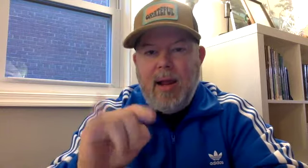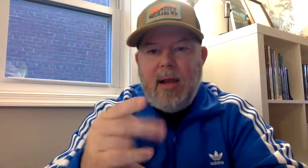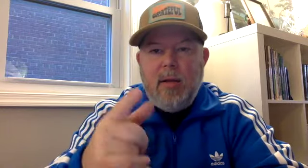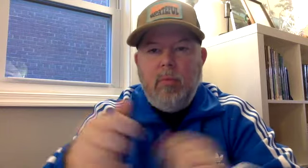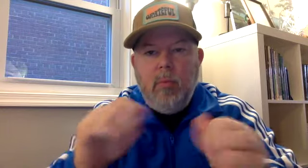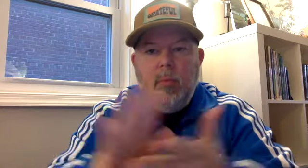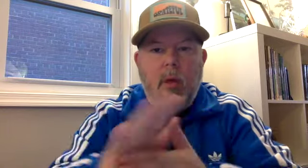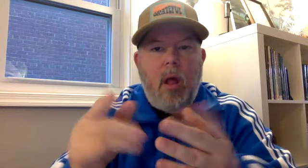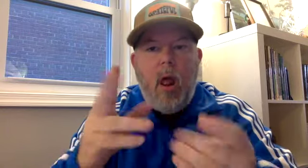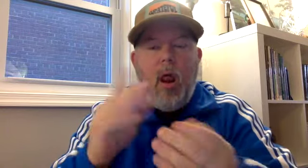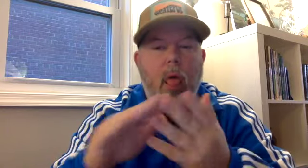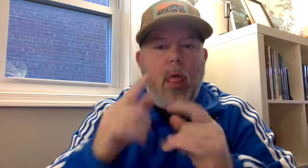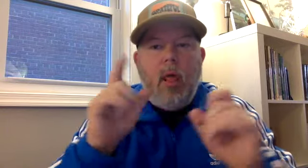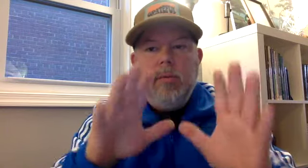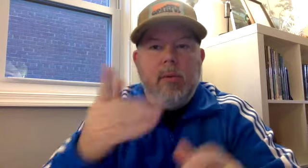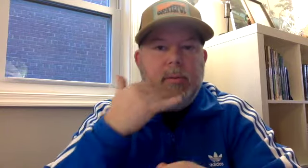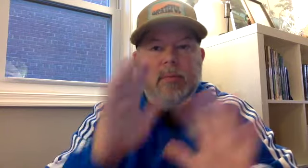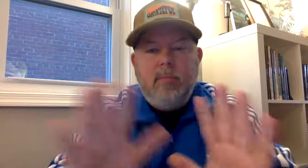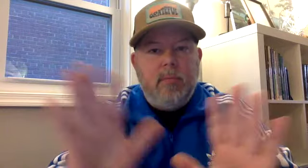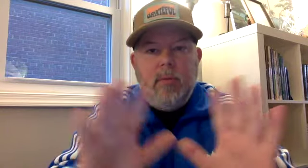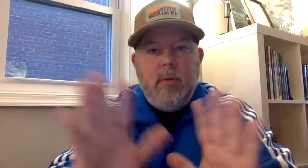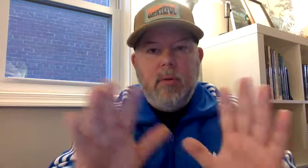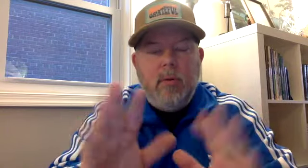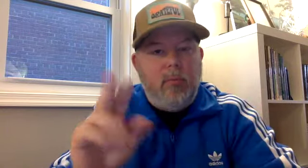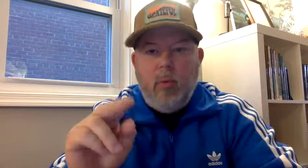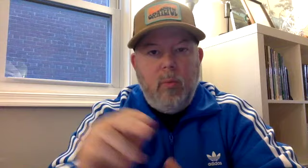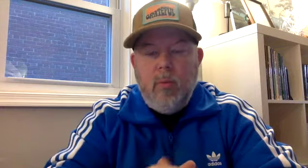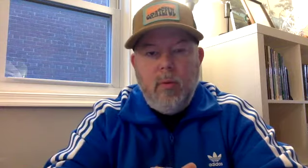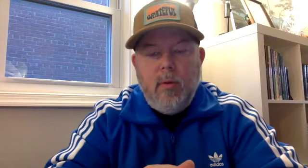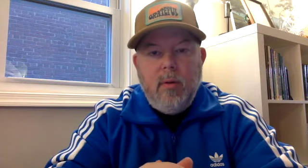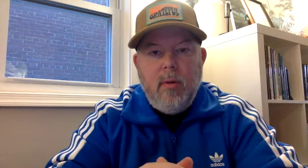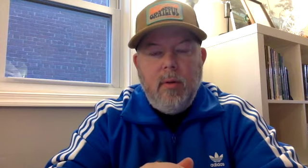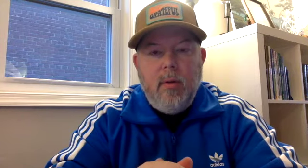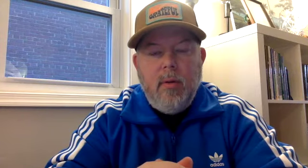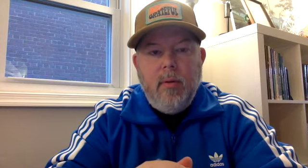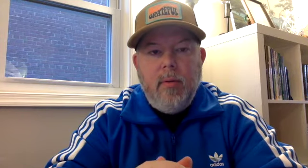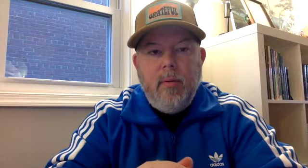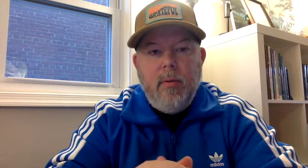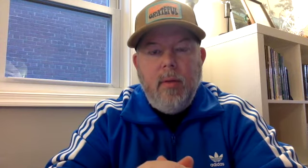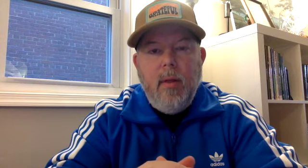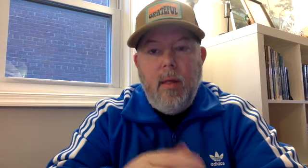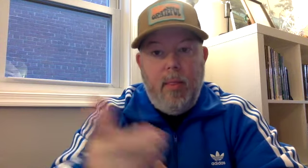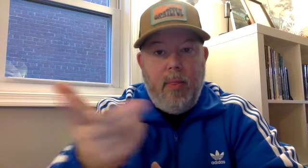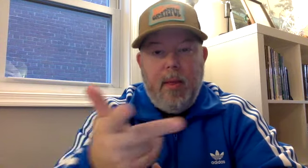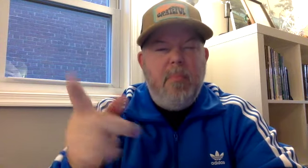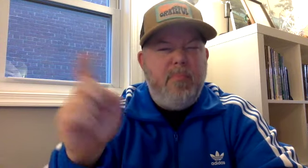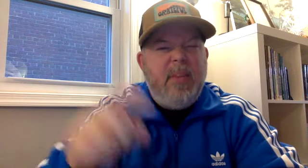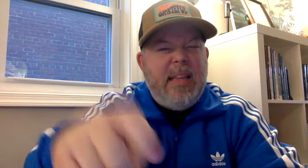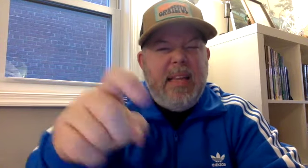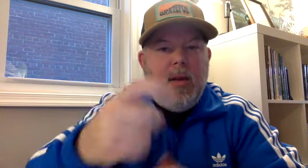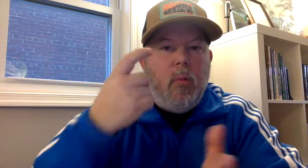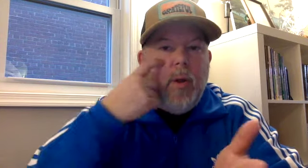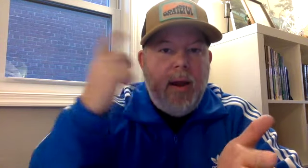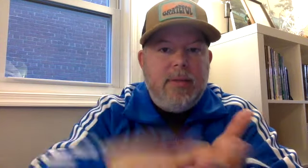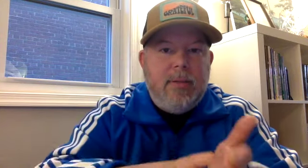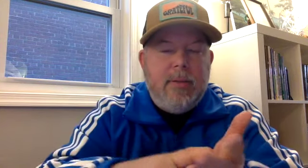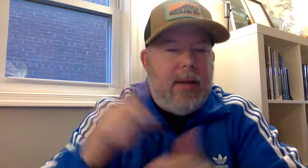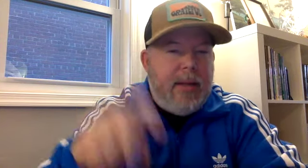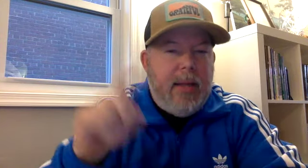so different, Basil, always lands on, I think, two structural changes. I think Geraldo and Rivera and